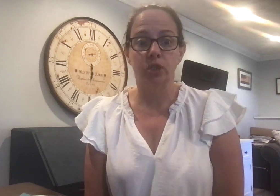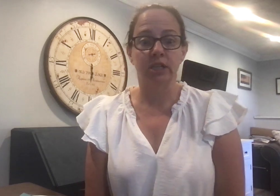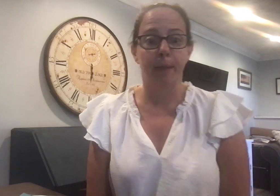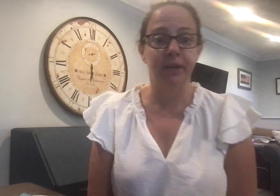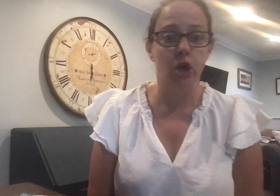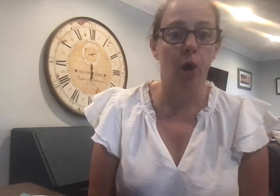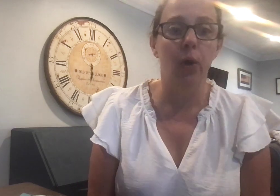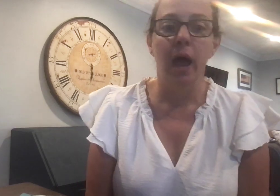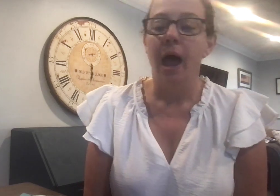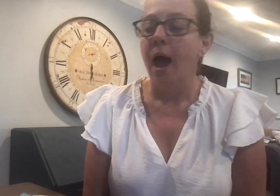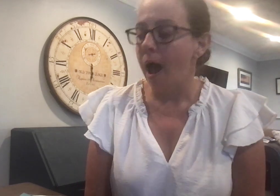let me know.